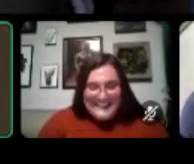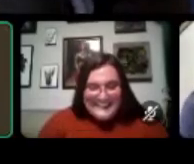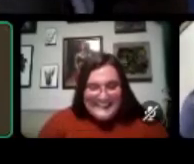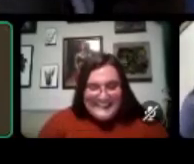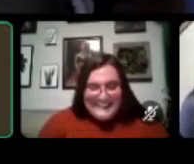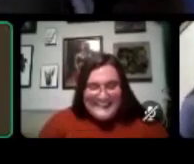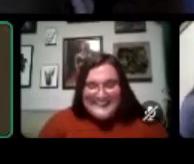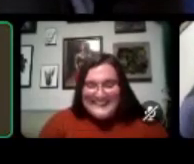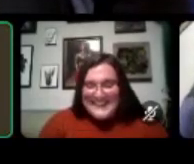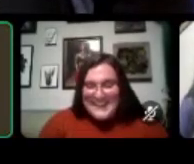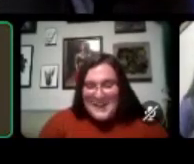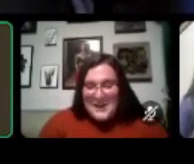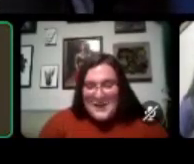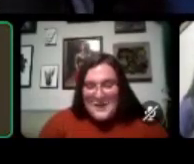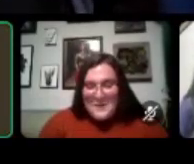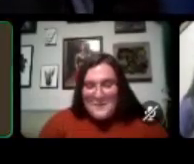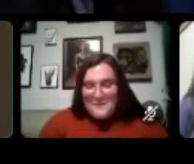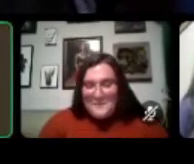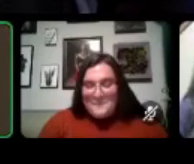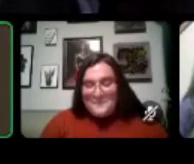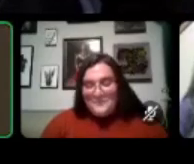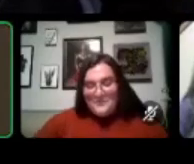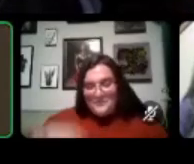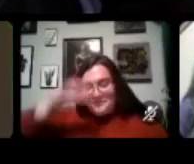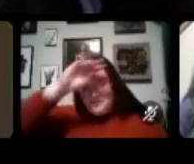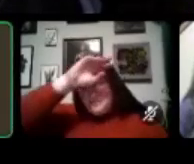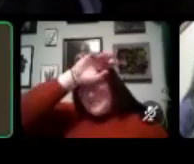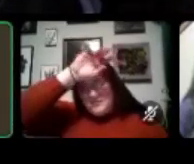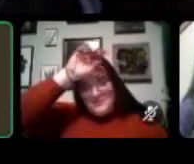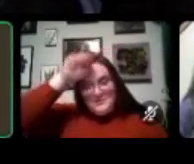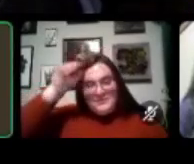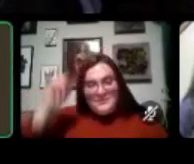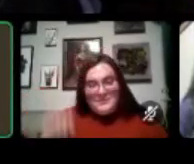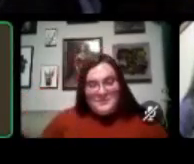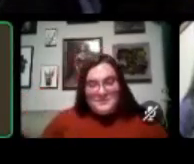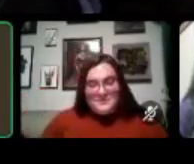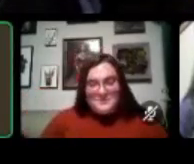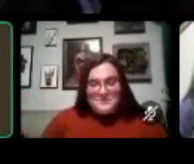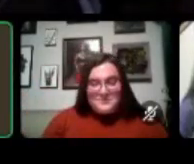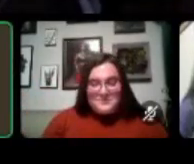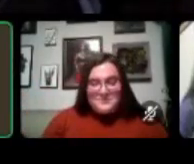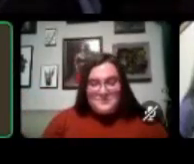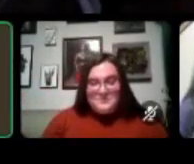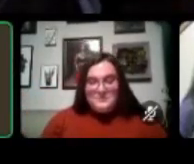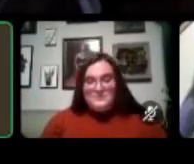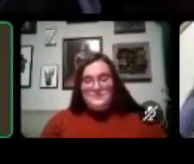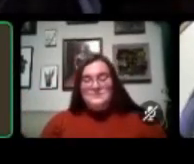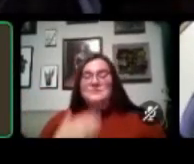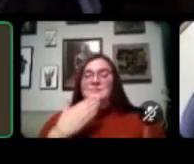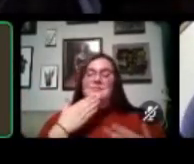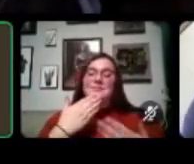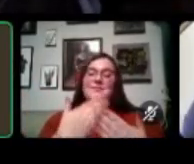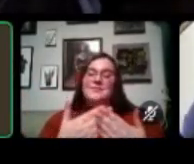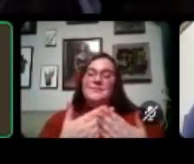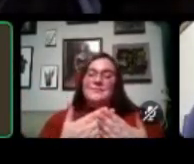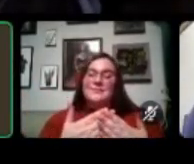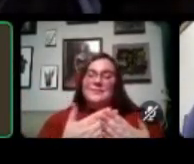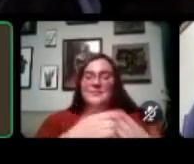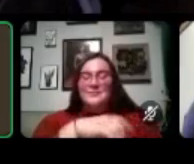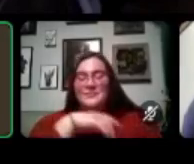between good and bad to my students, I'll sign good, like I'm placing it gently. Oh, look at how good this is. It's beautiful.